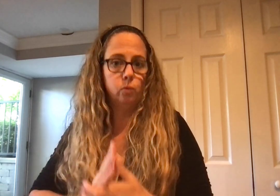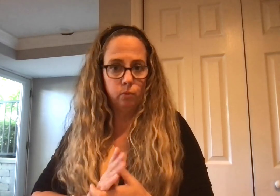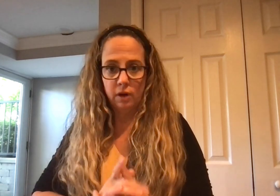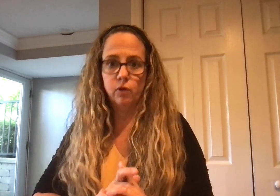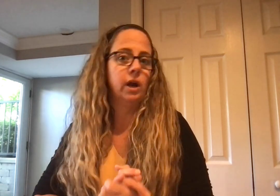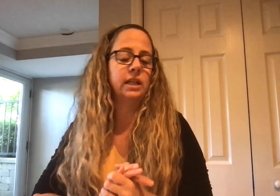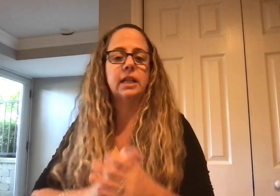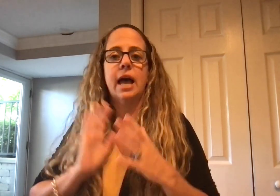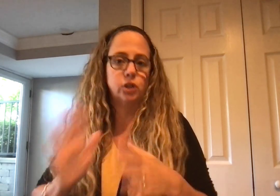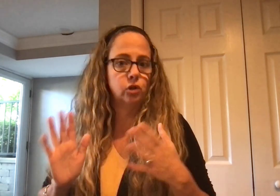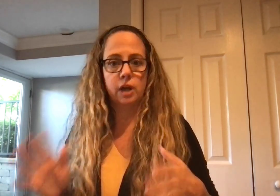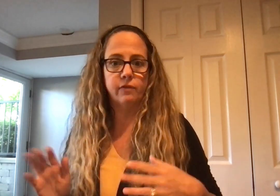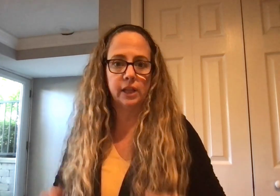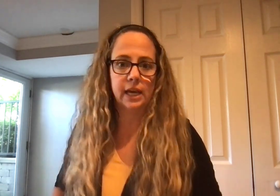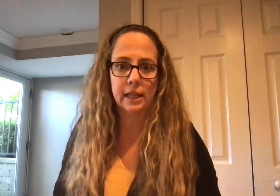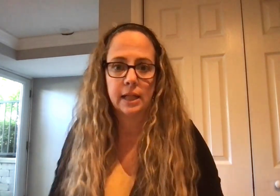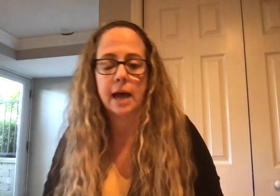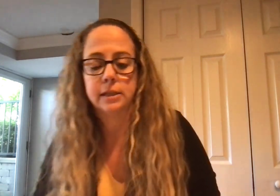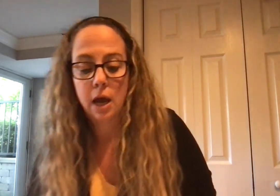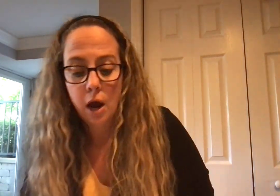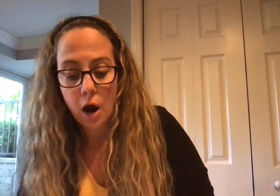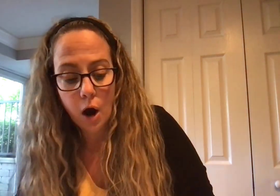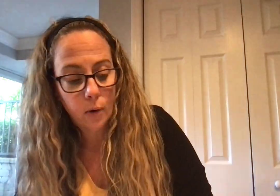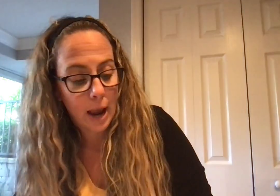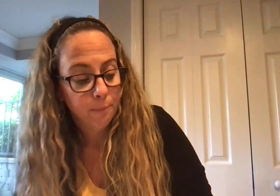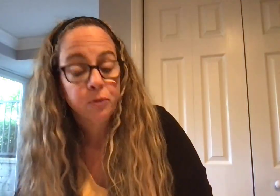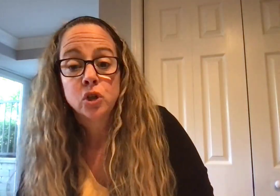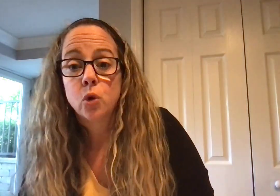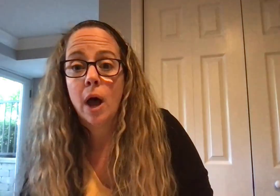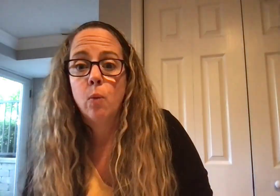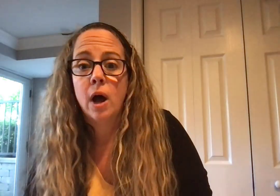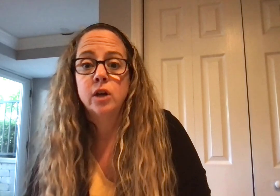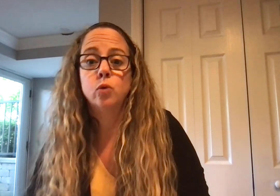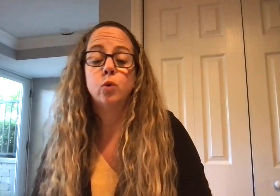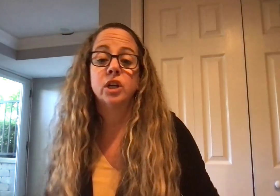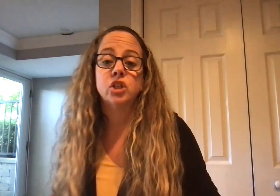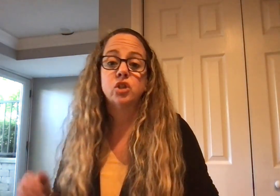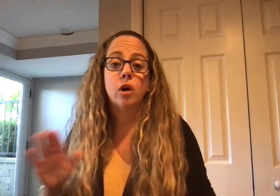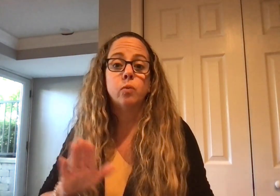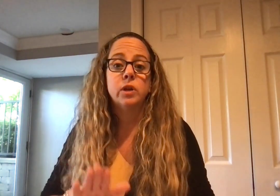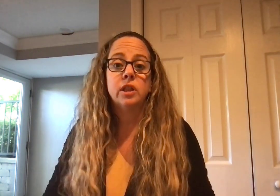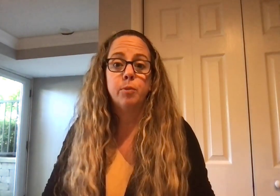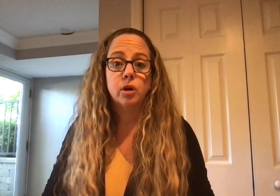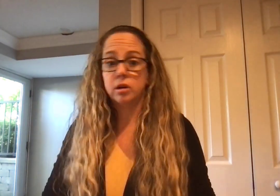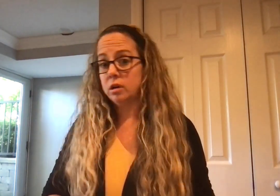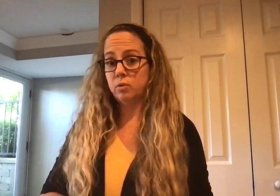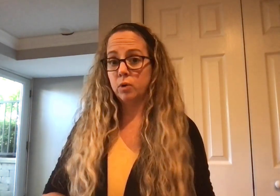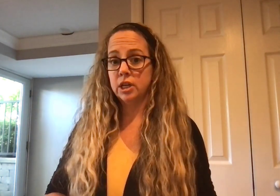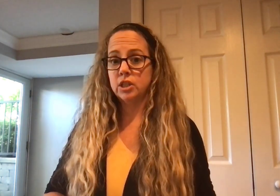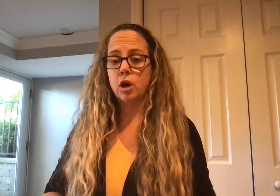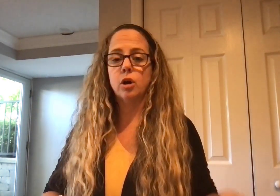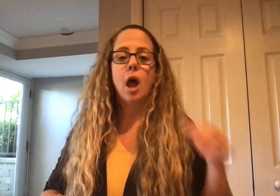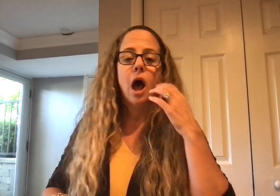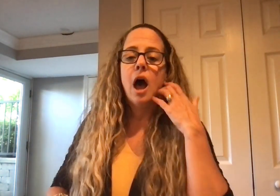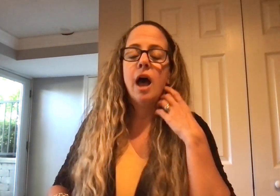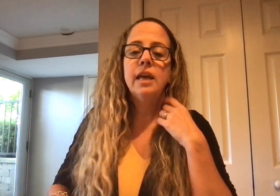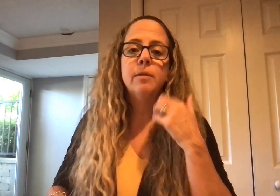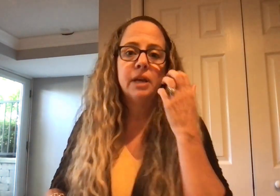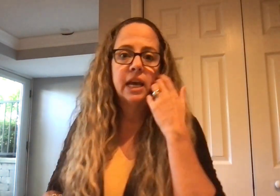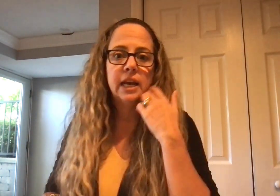if you're in the class, you're definitely in the class. Okay, so we're going to start with the book. We're going to start, in the beginning, I